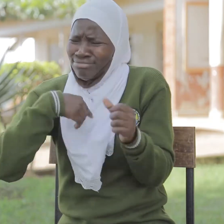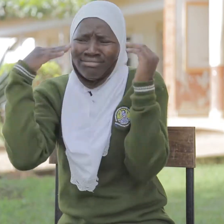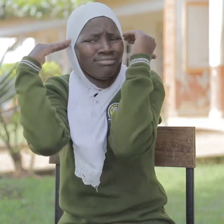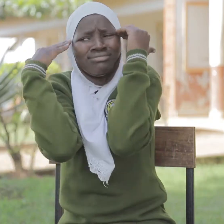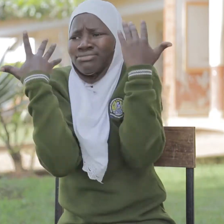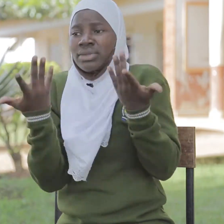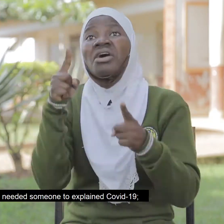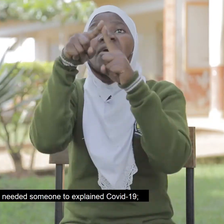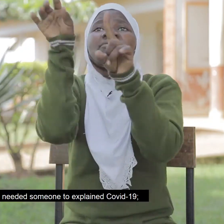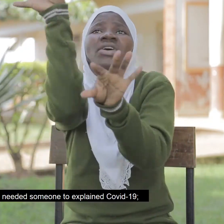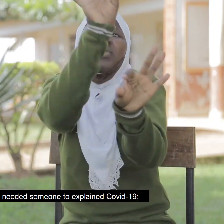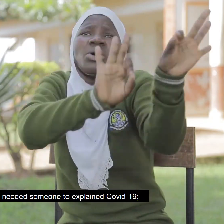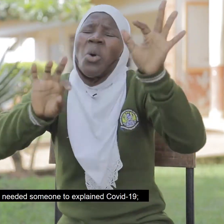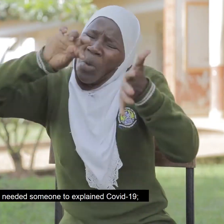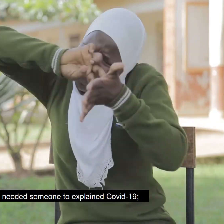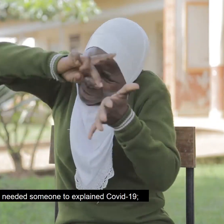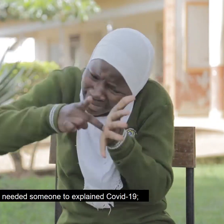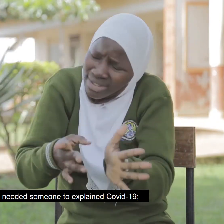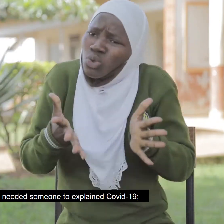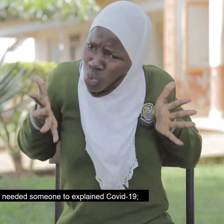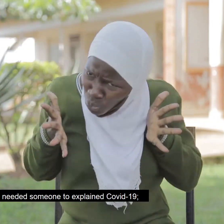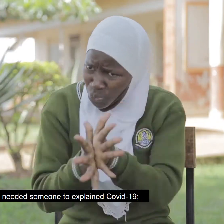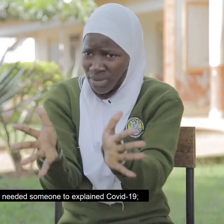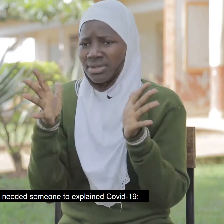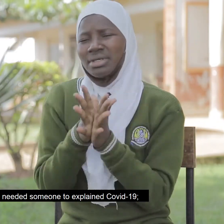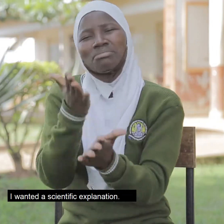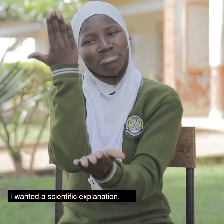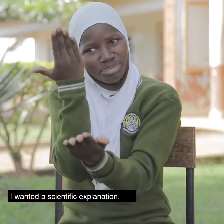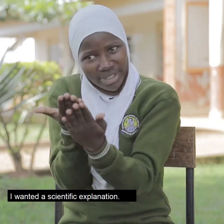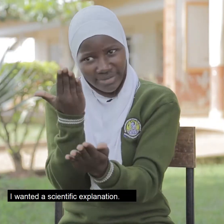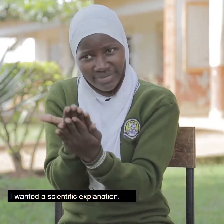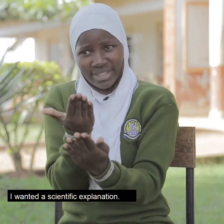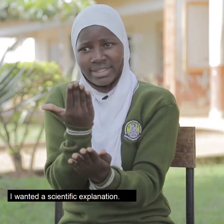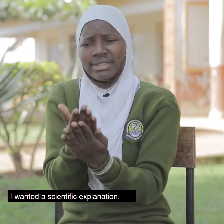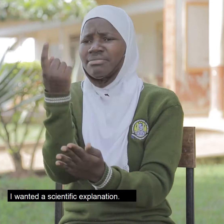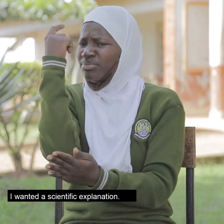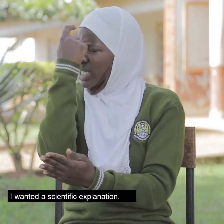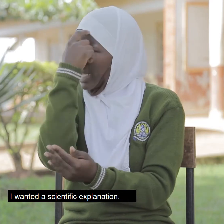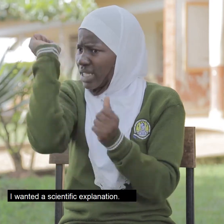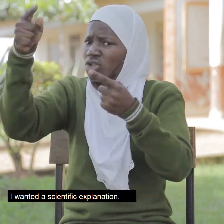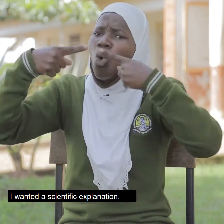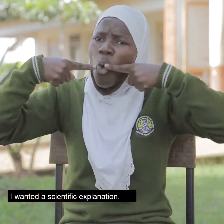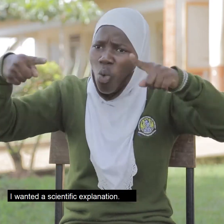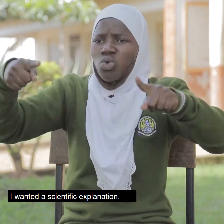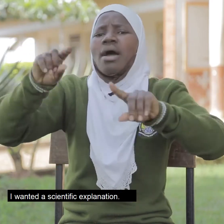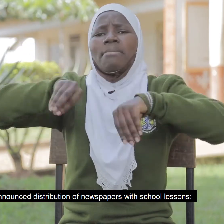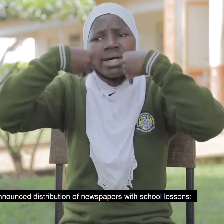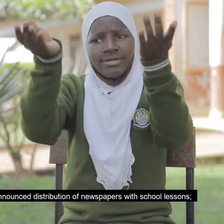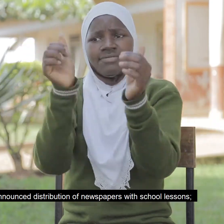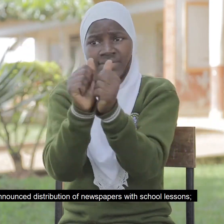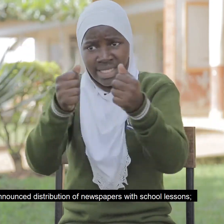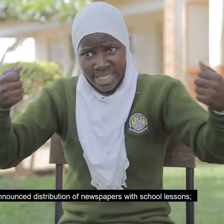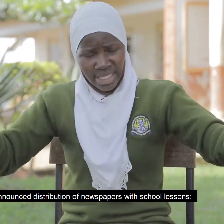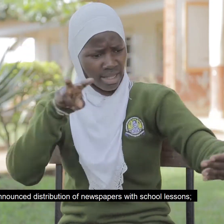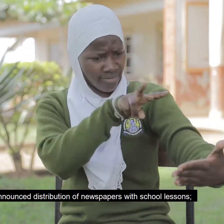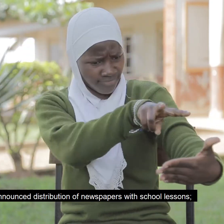I needed someone to explain COVID-19. I wanted scientific explanations. Government announced distribution